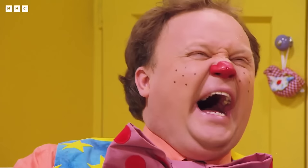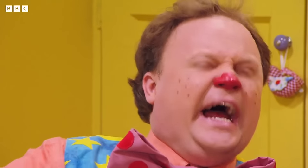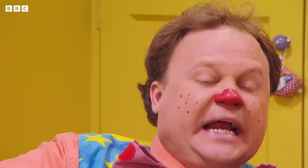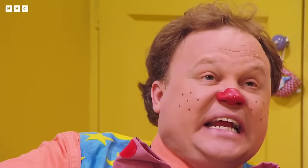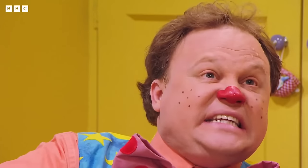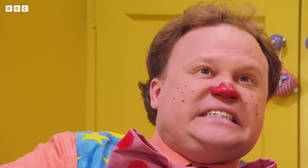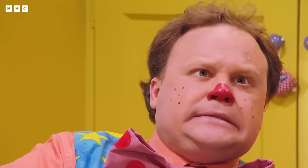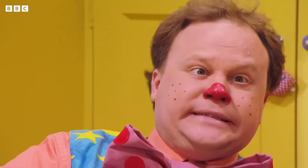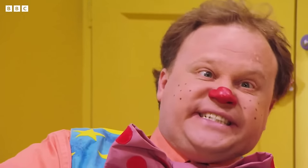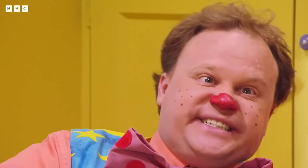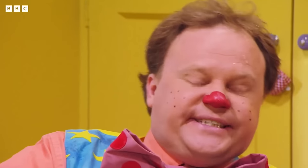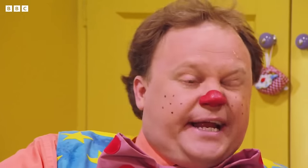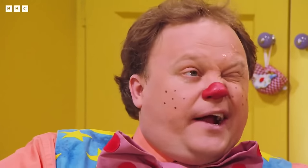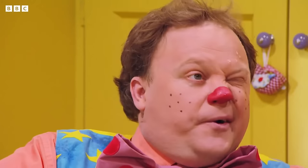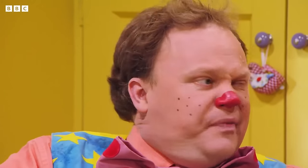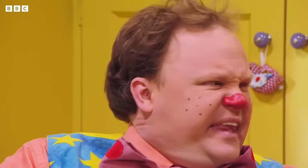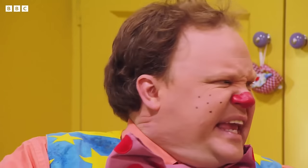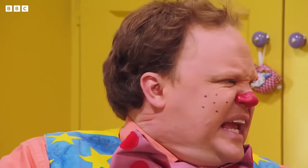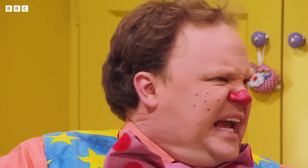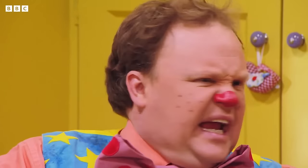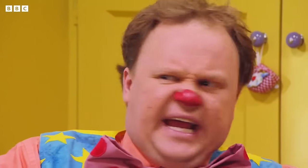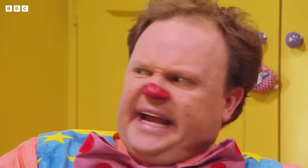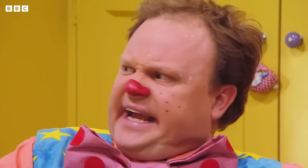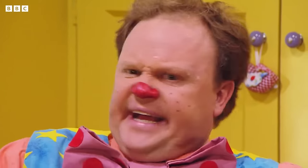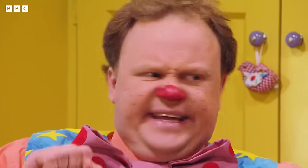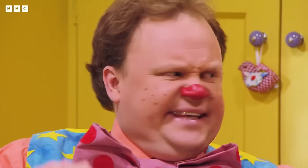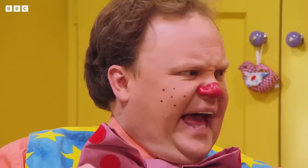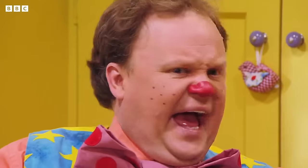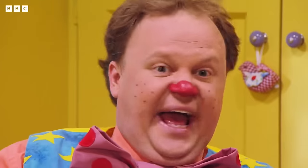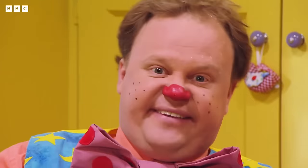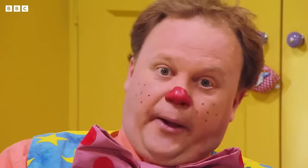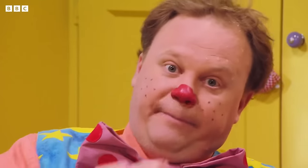It's still raining indoors, Mr. Tumble. Yes, on me.